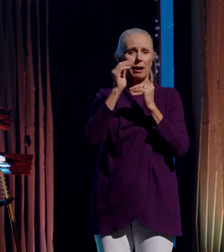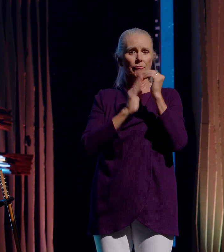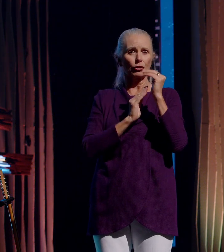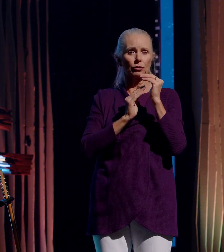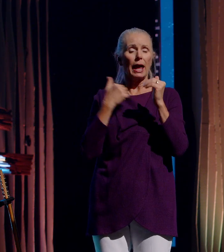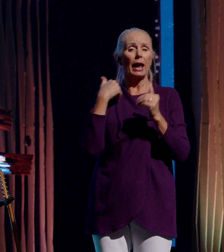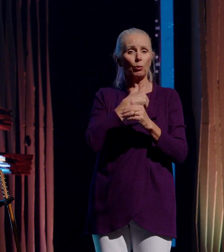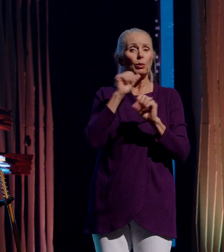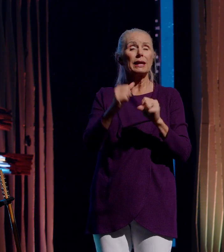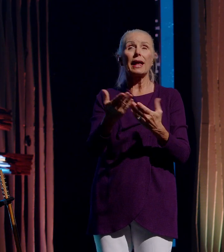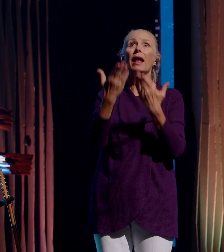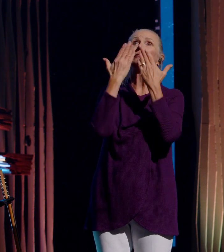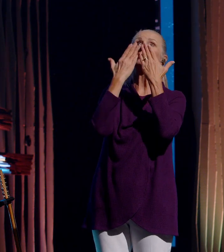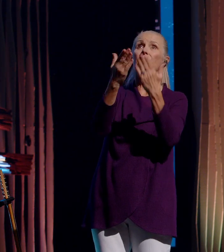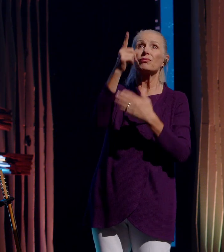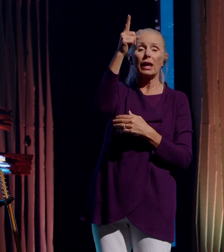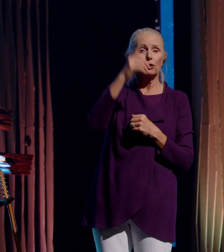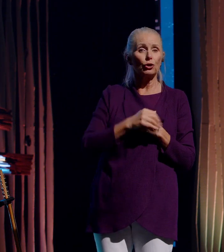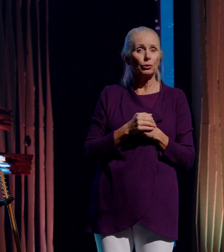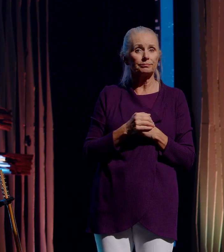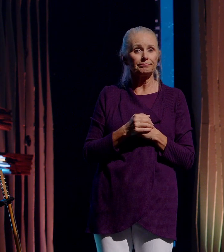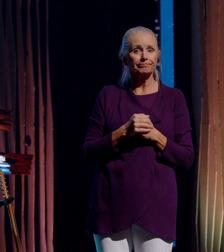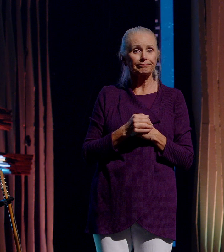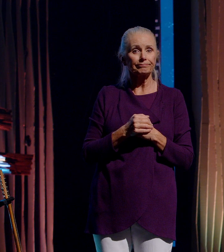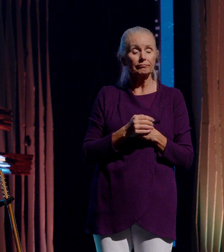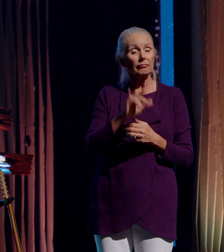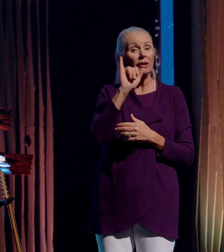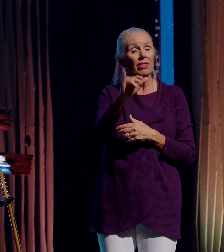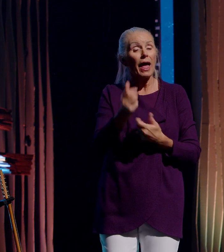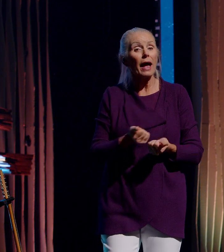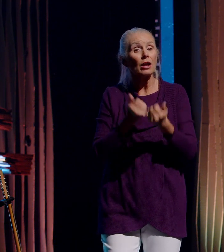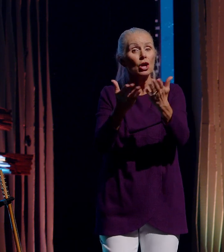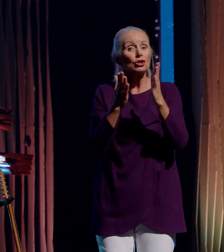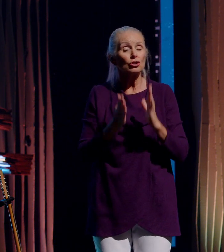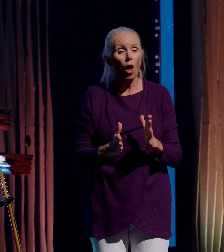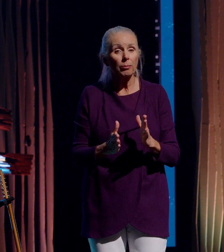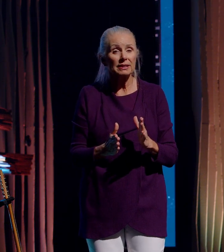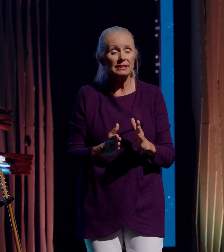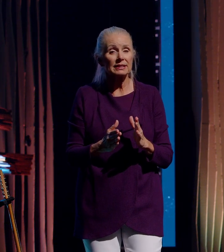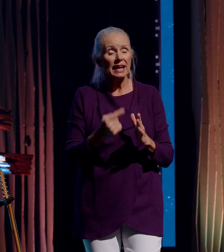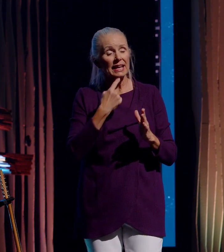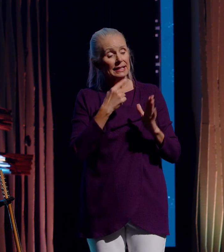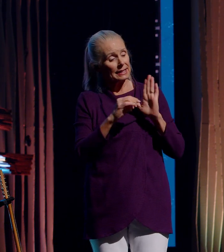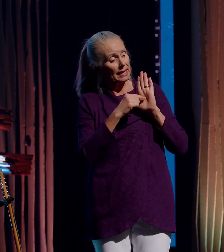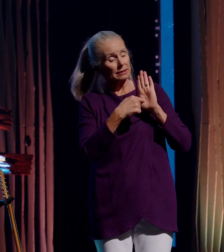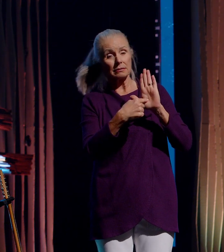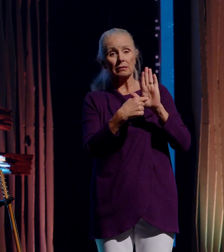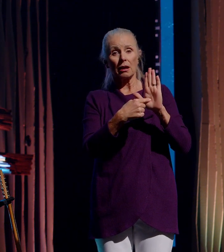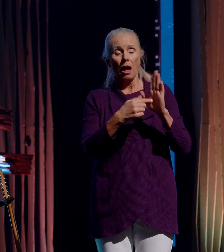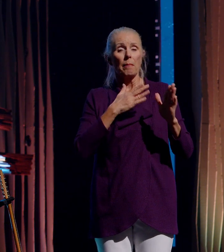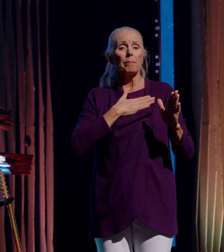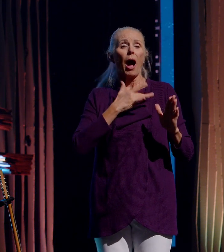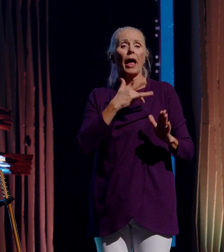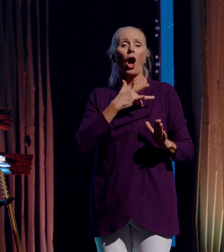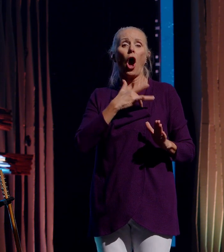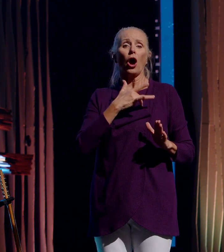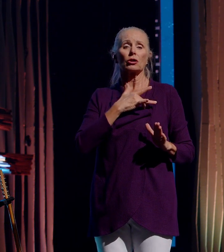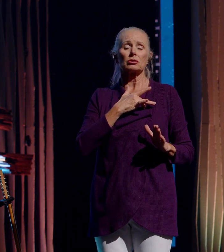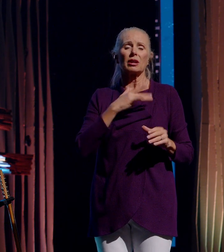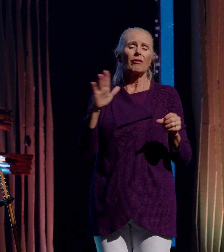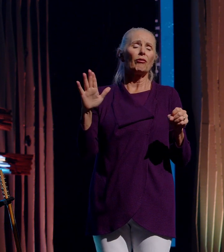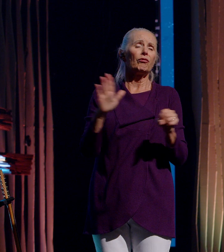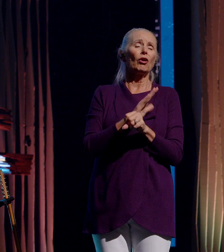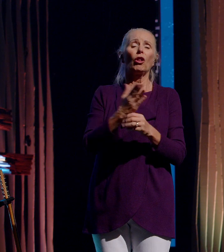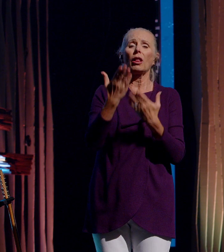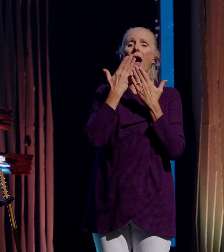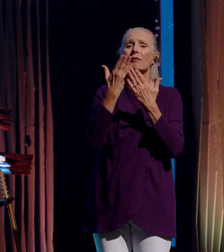thanks. To the model, the psalmist, he models this and models a heart that is grounded in gratitude and moved to action because